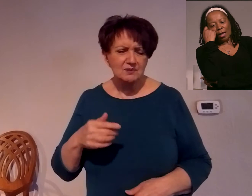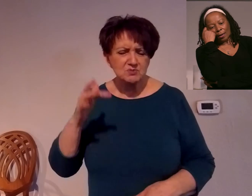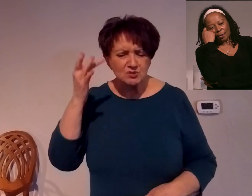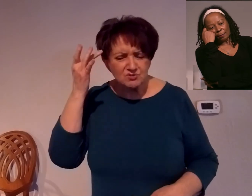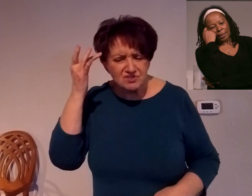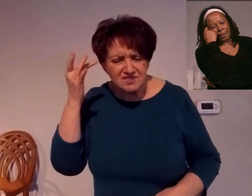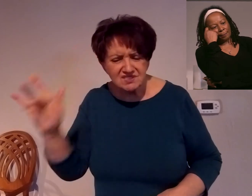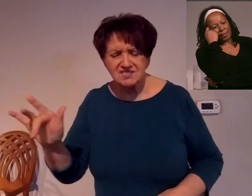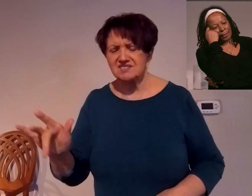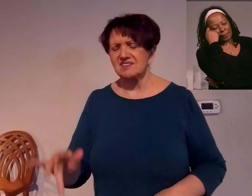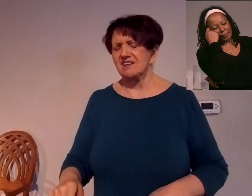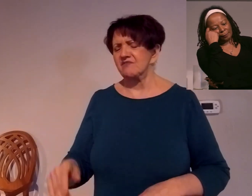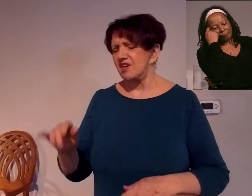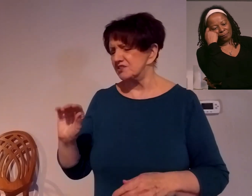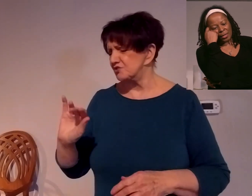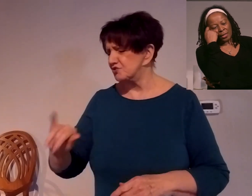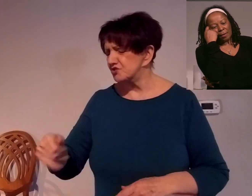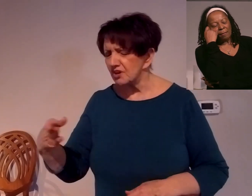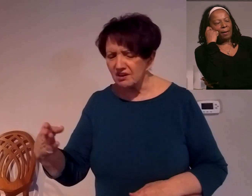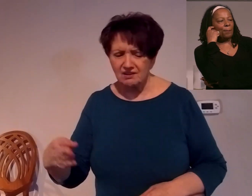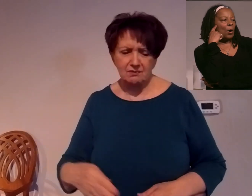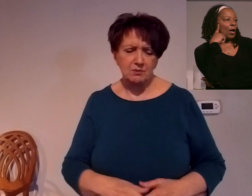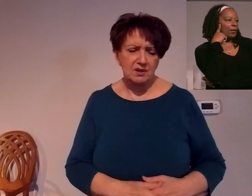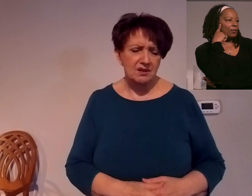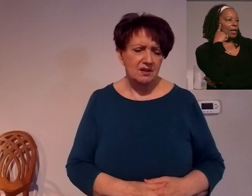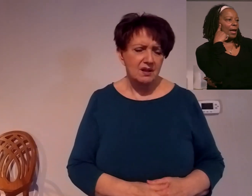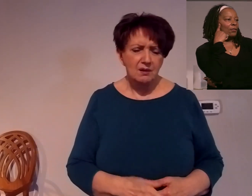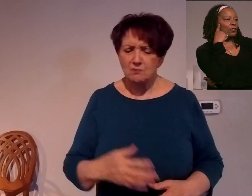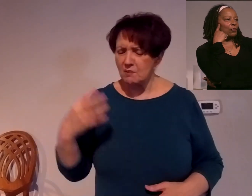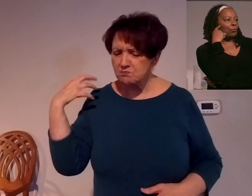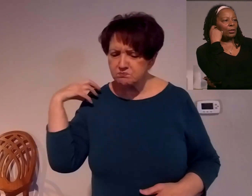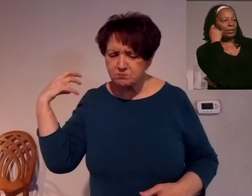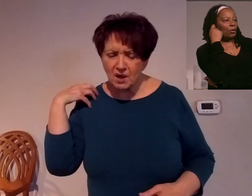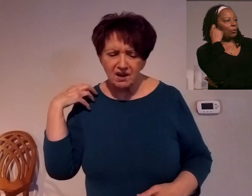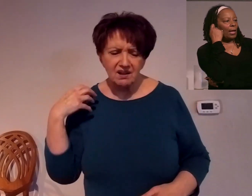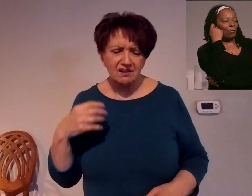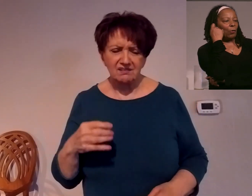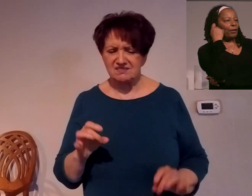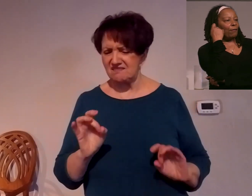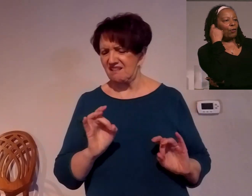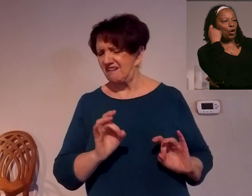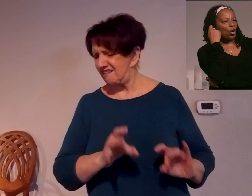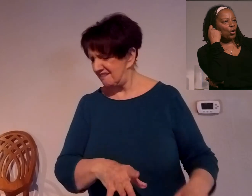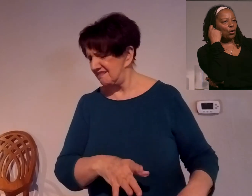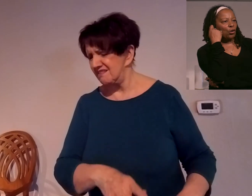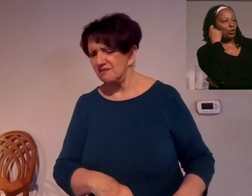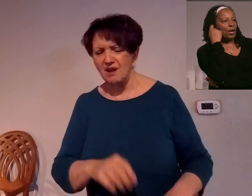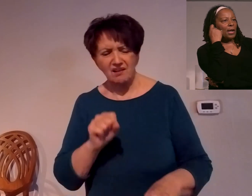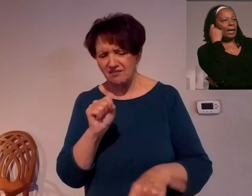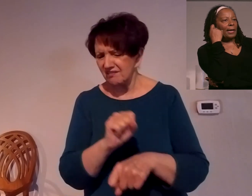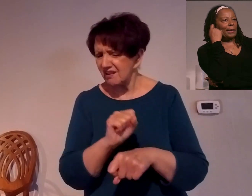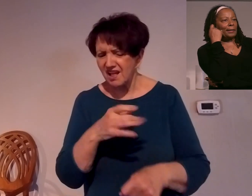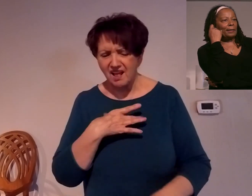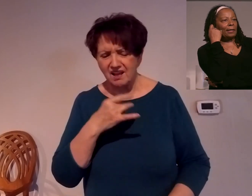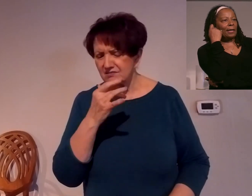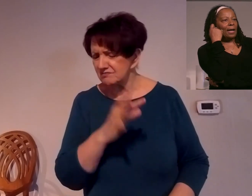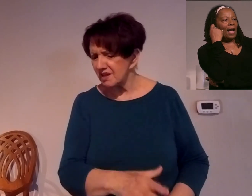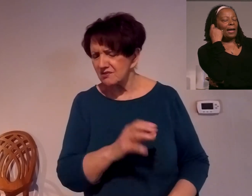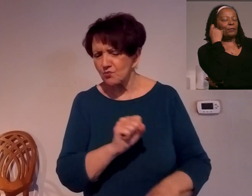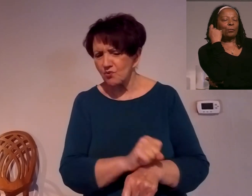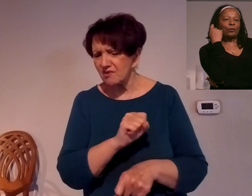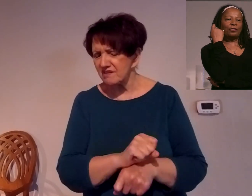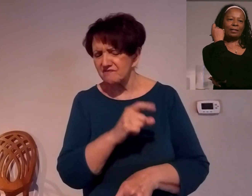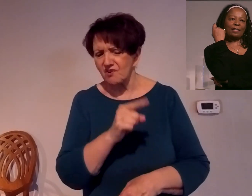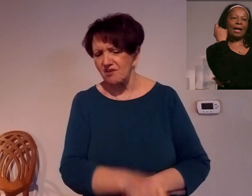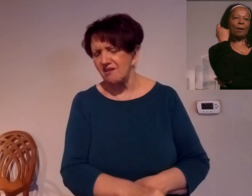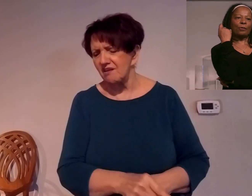this job I'm in. My boss, I just really don't like working for her. And I